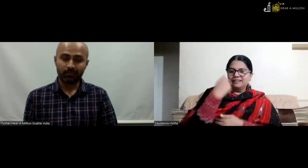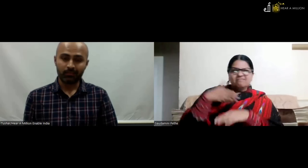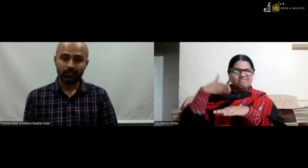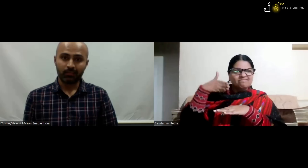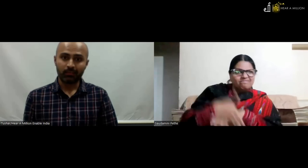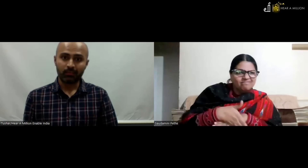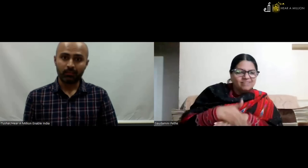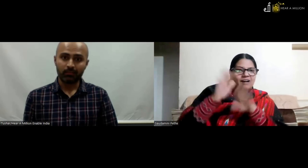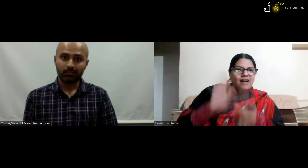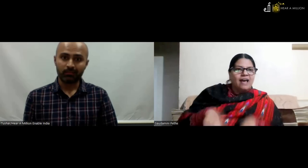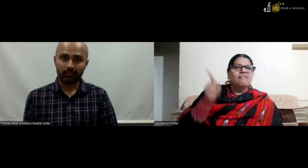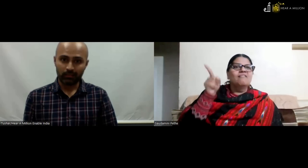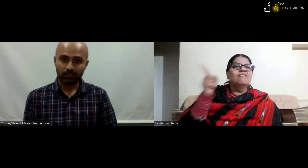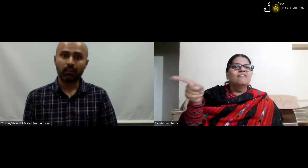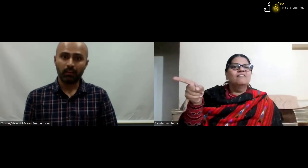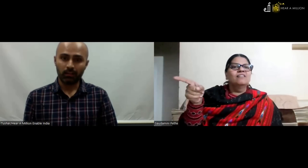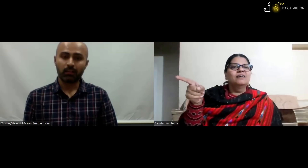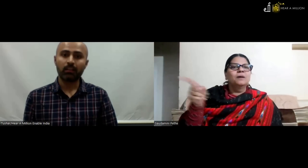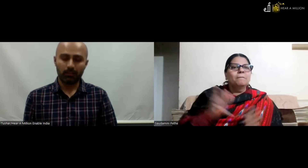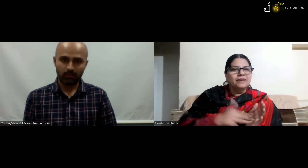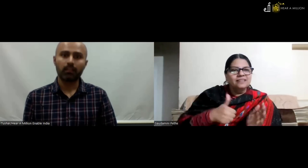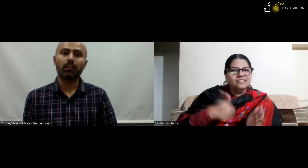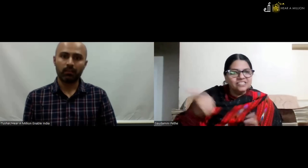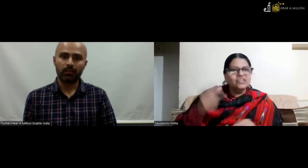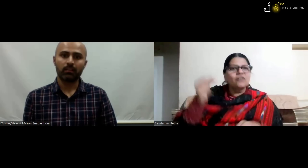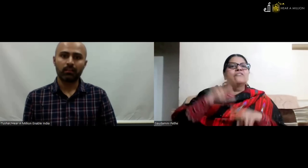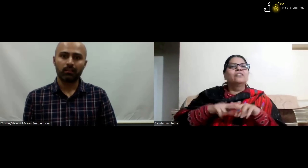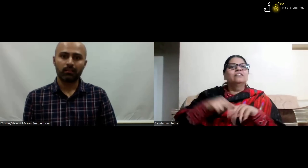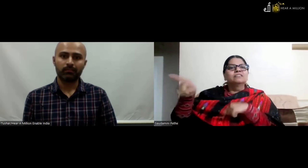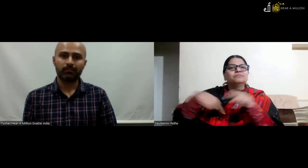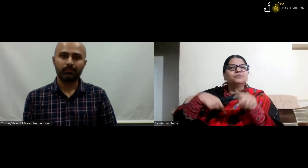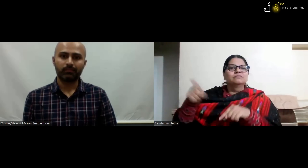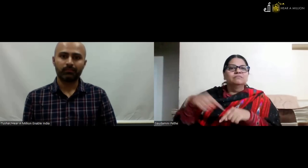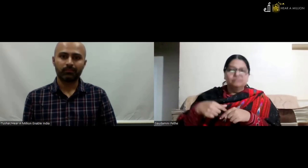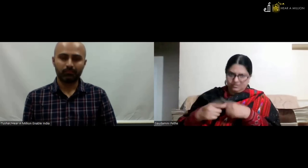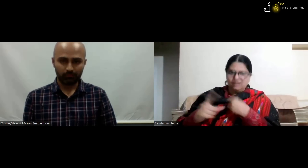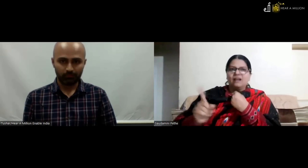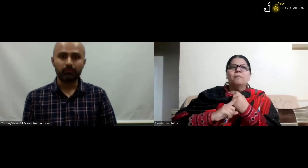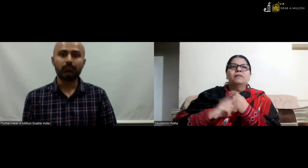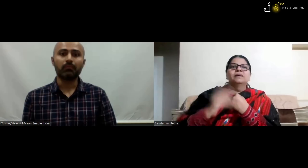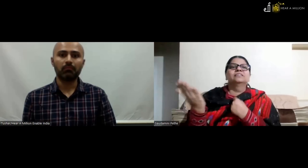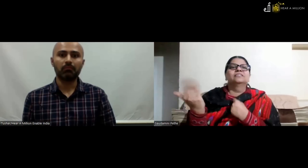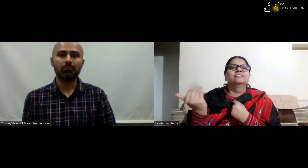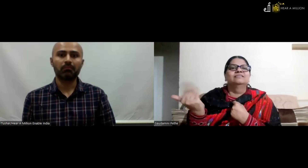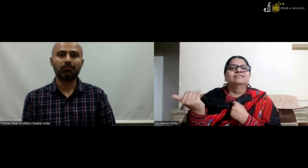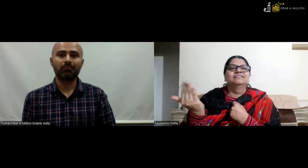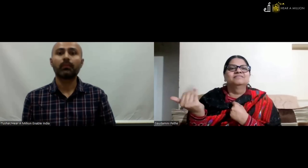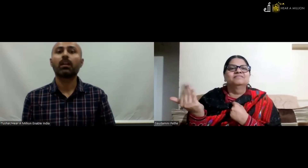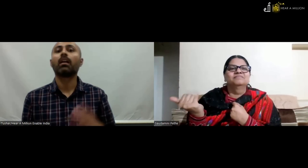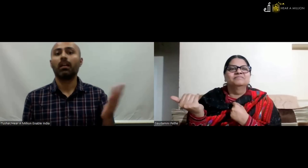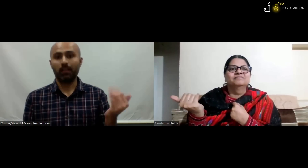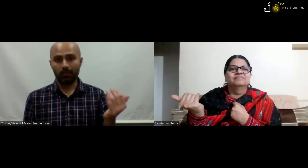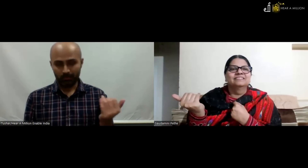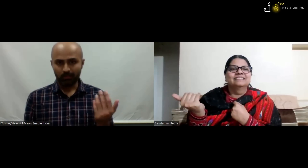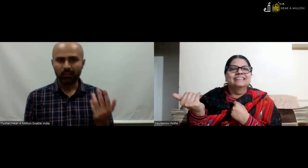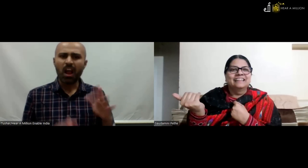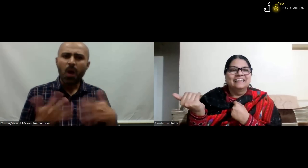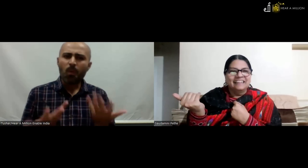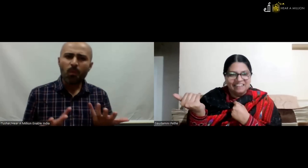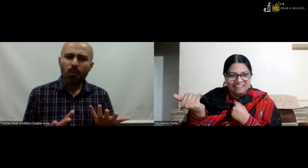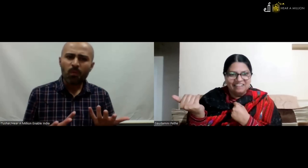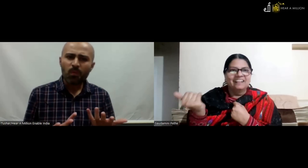are discriminating us, we have rights. You are violating our rights. You will be